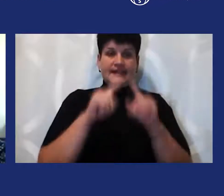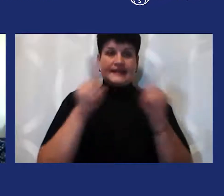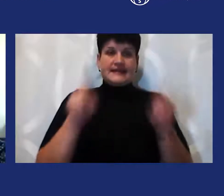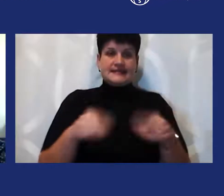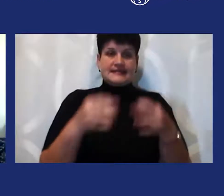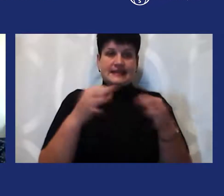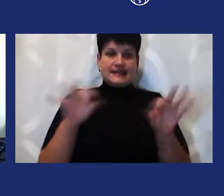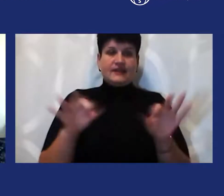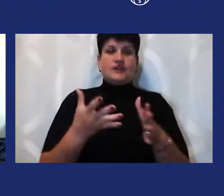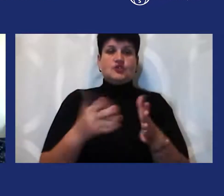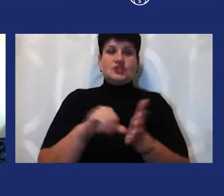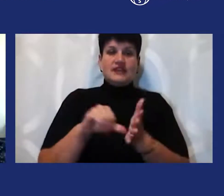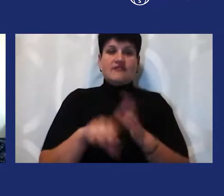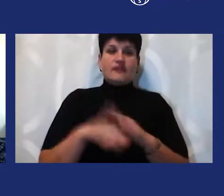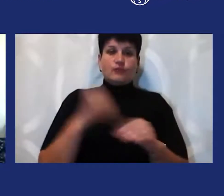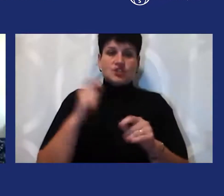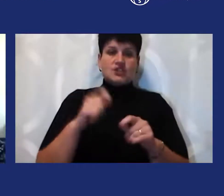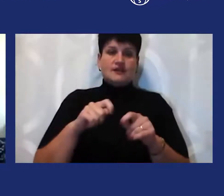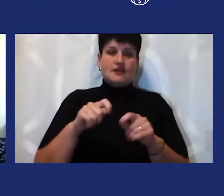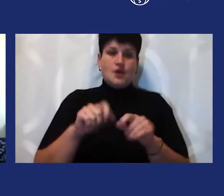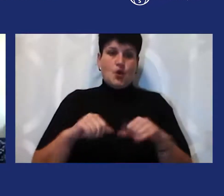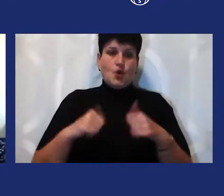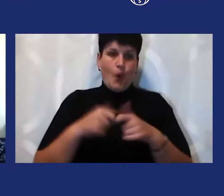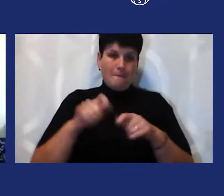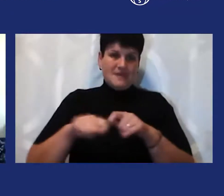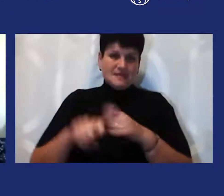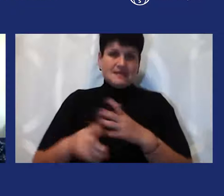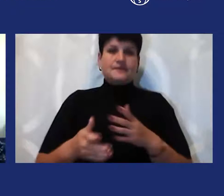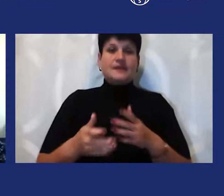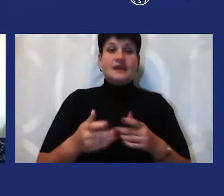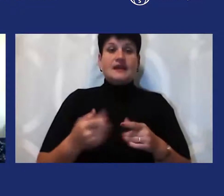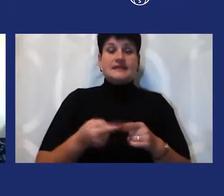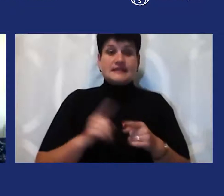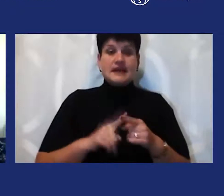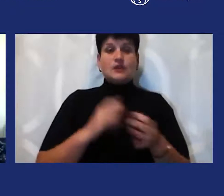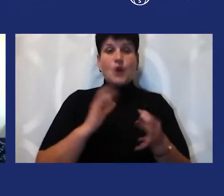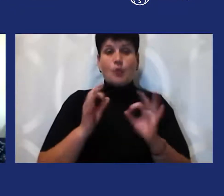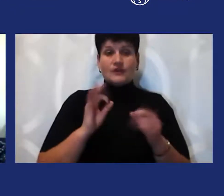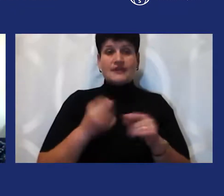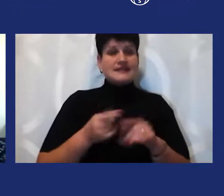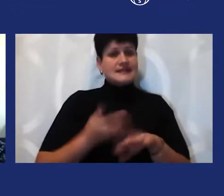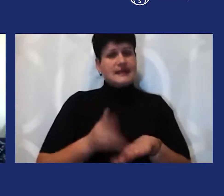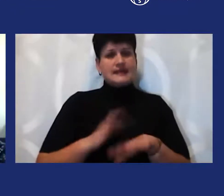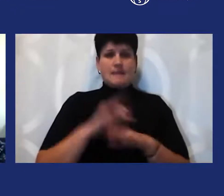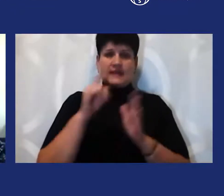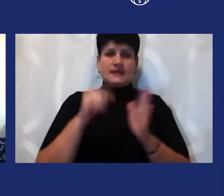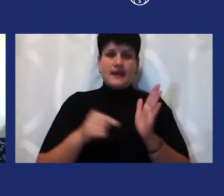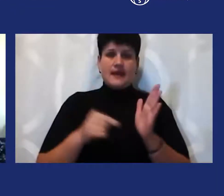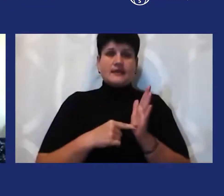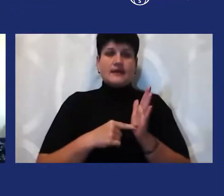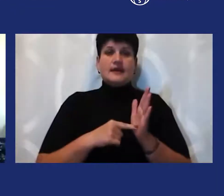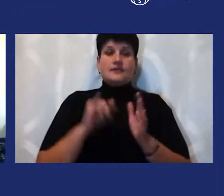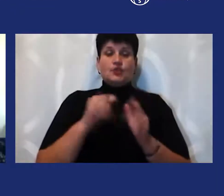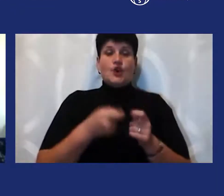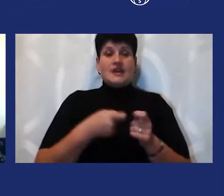Perhaps certification of election commission members would be a good solution. What I am saying